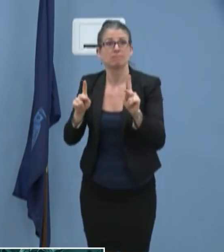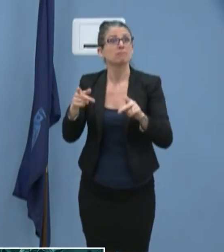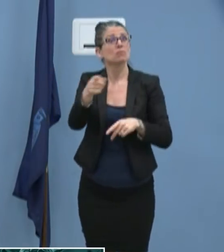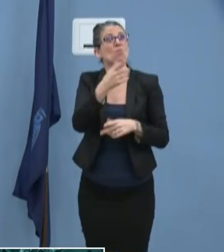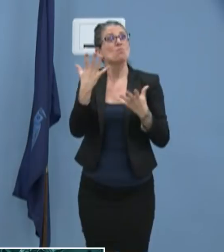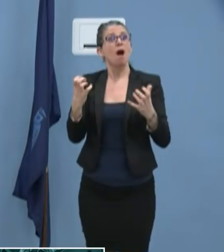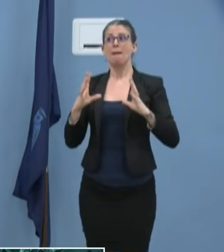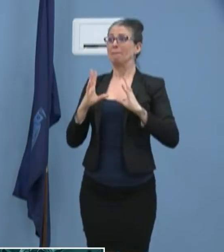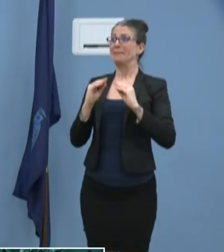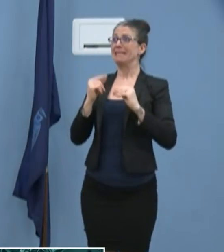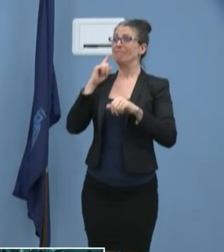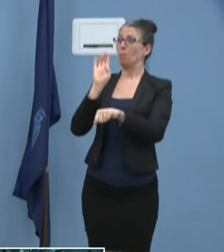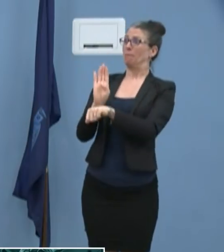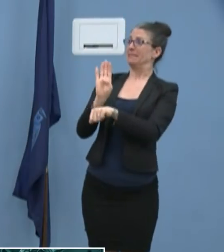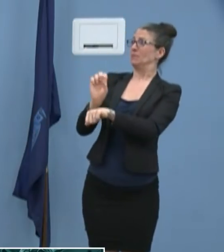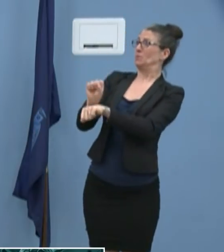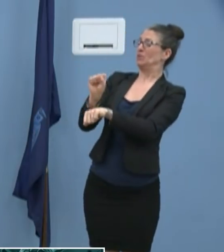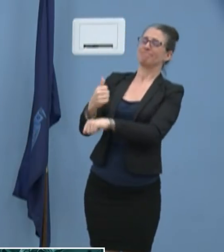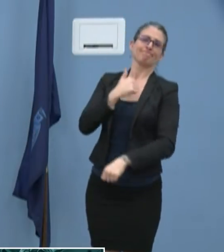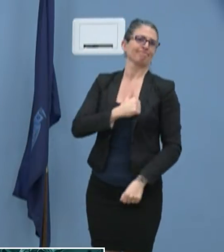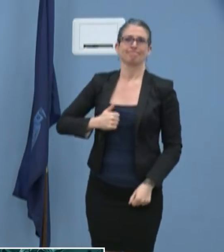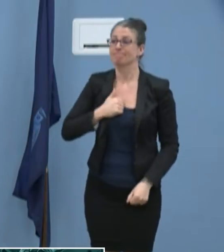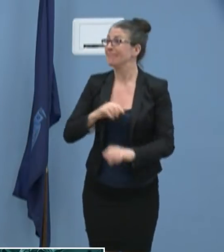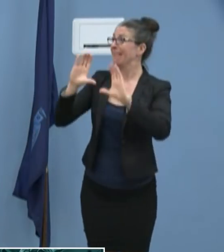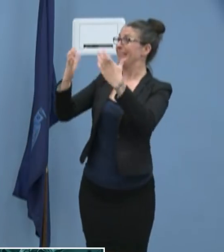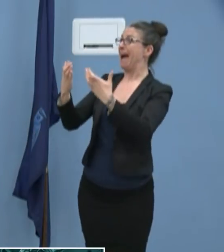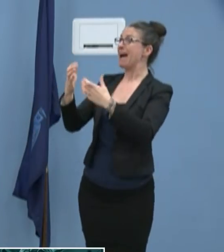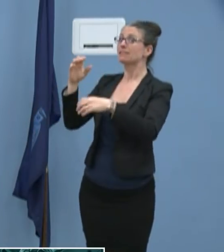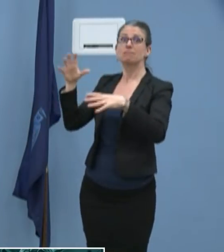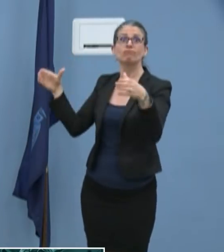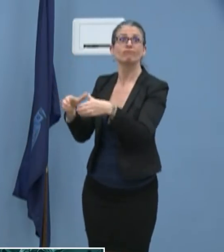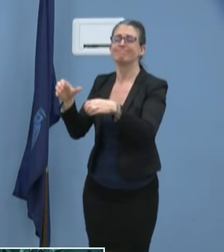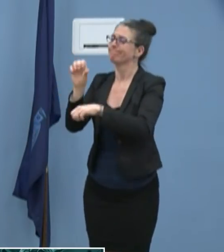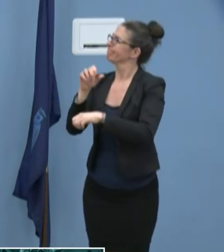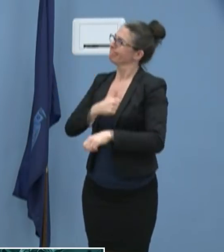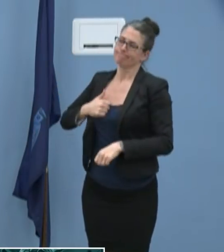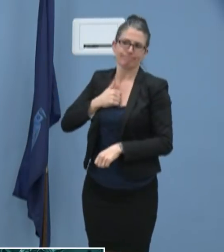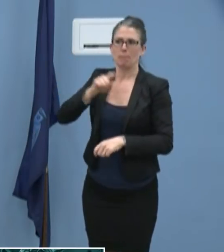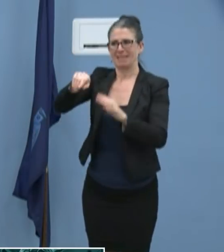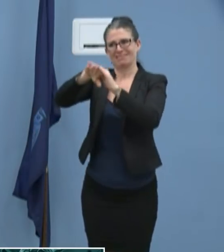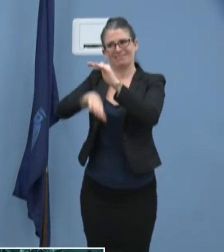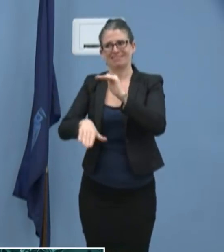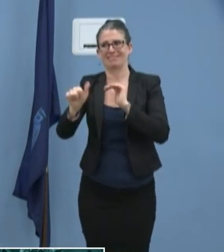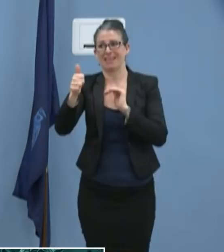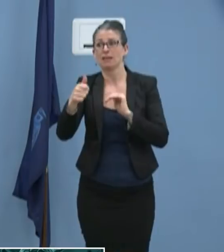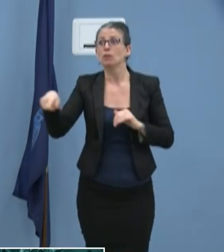theater, gymnasium, fitness center, or private club.